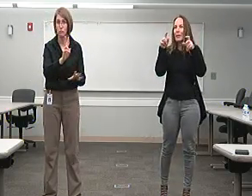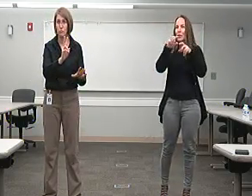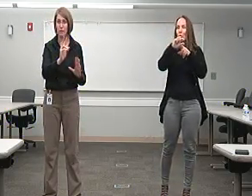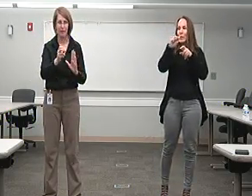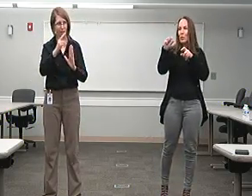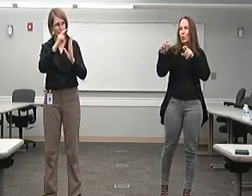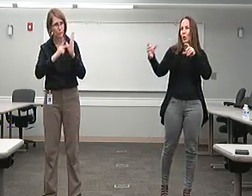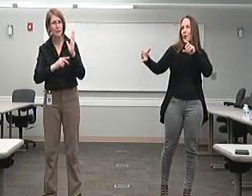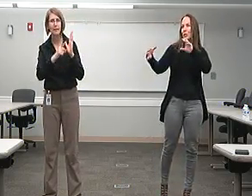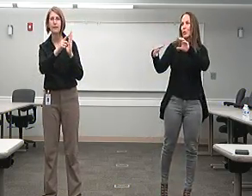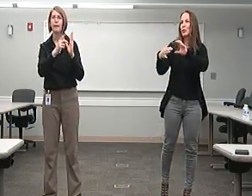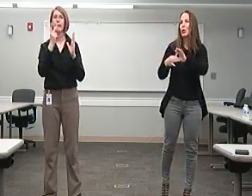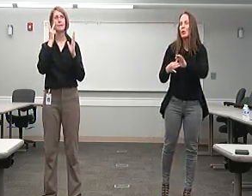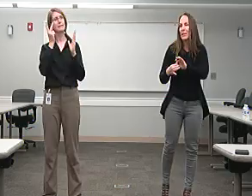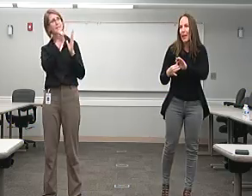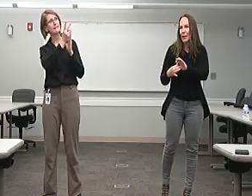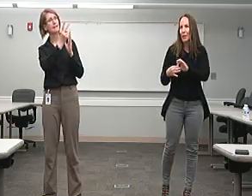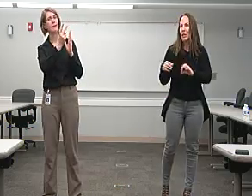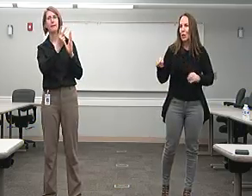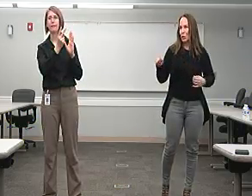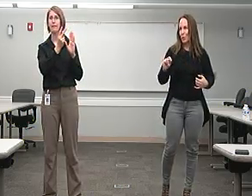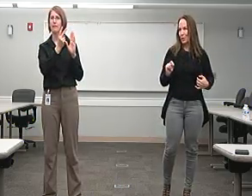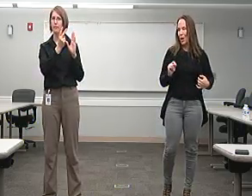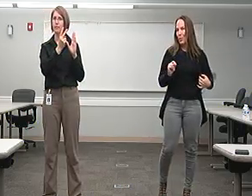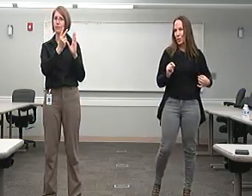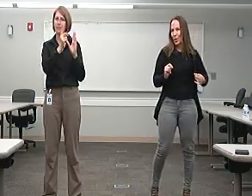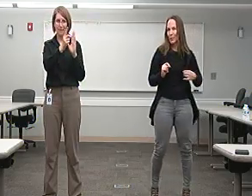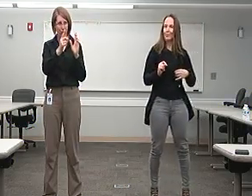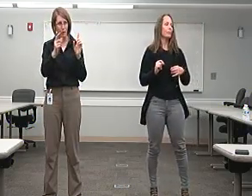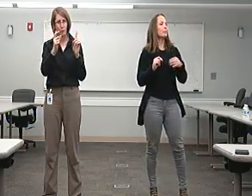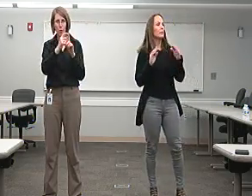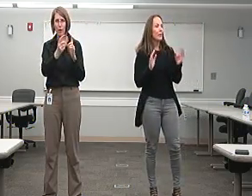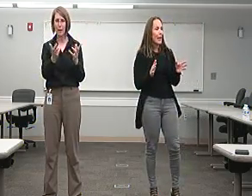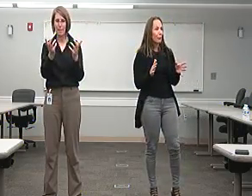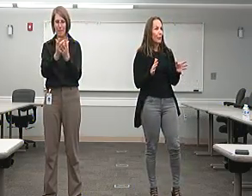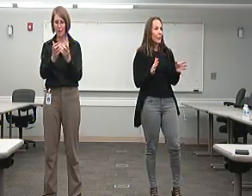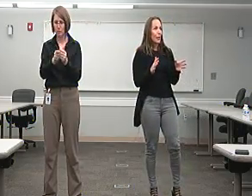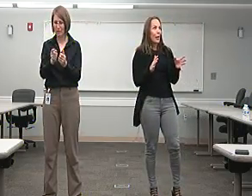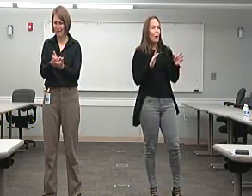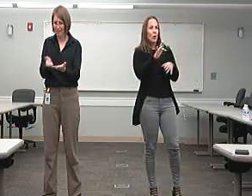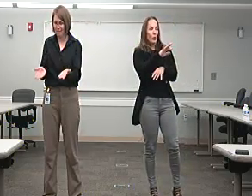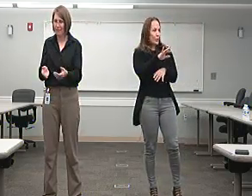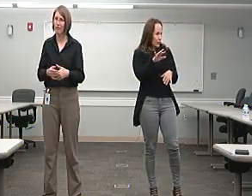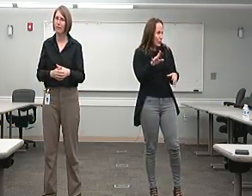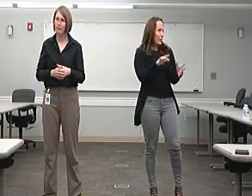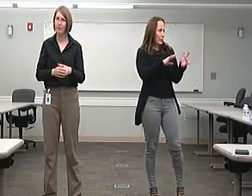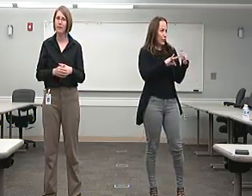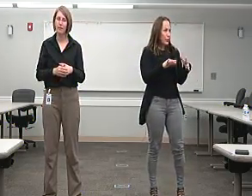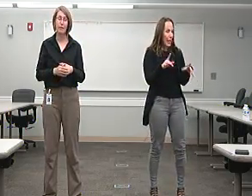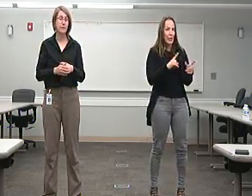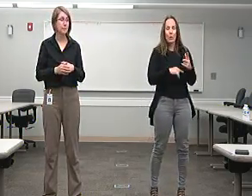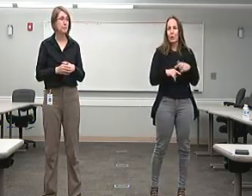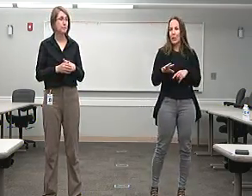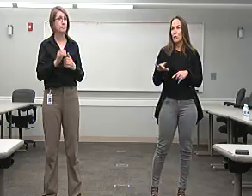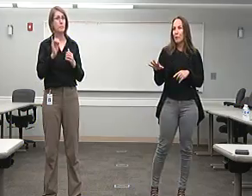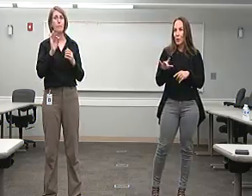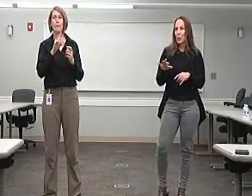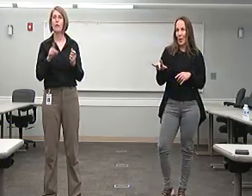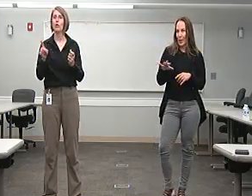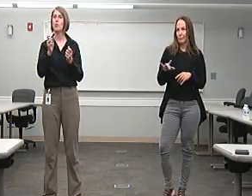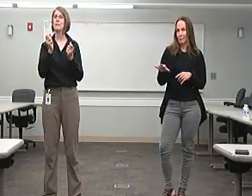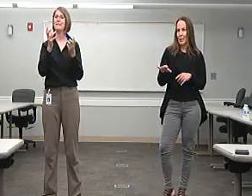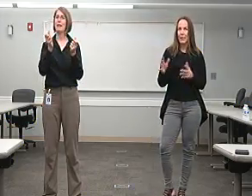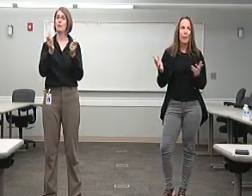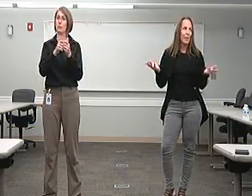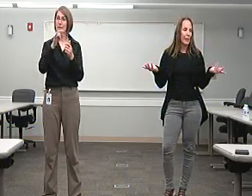that's associated to this object. Now, you also, if you're signing with your kids, you finger spell it. Because some things